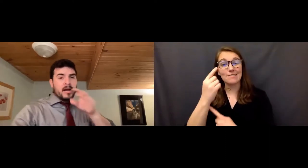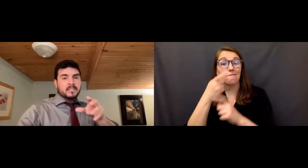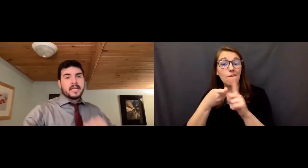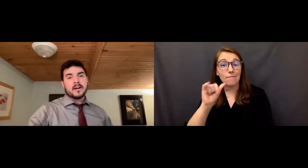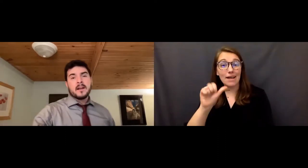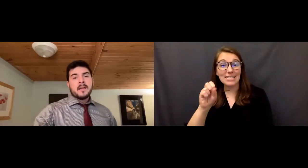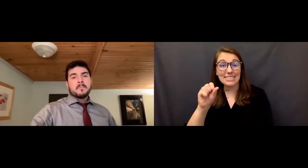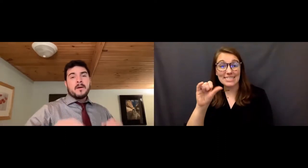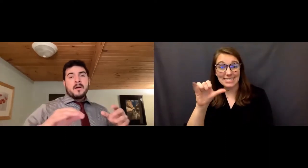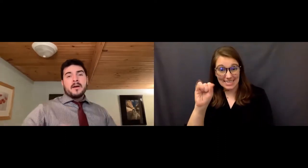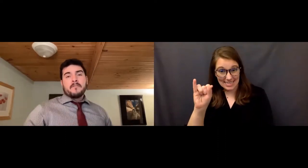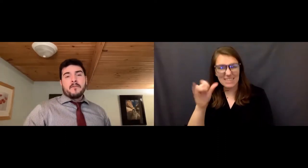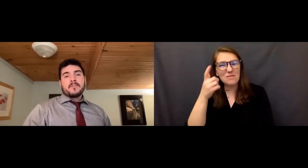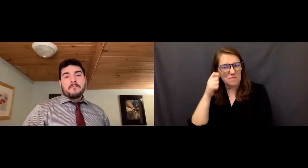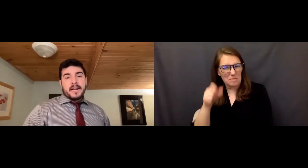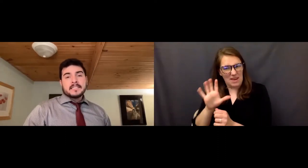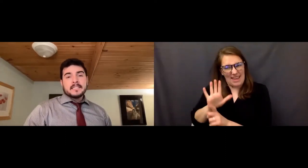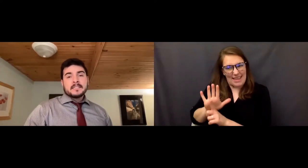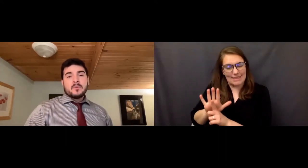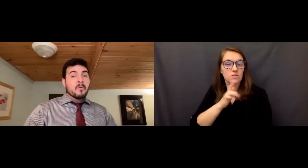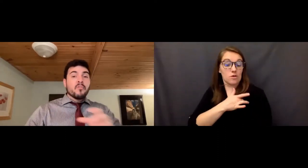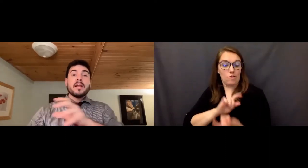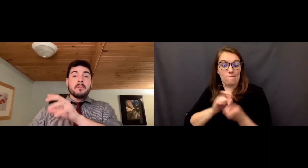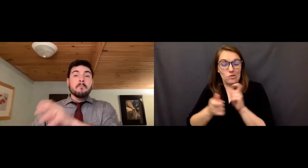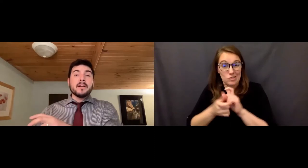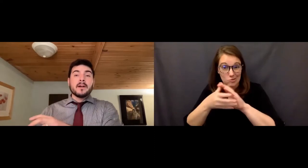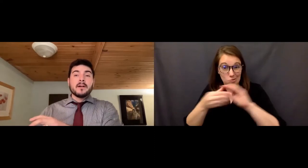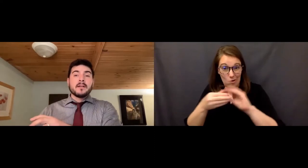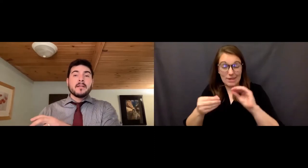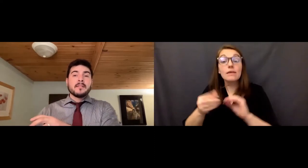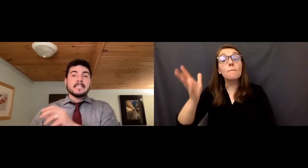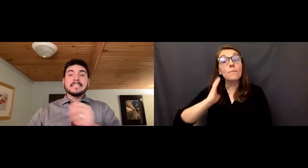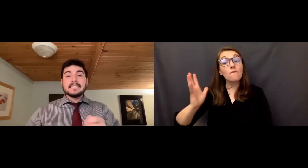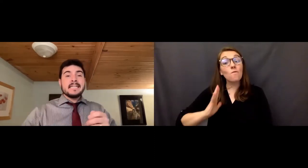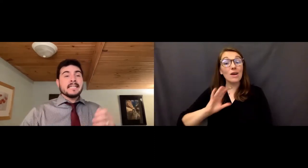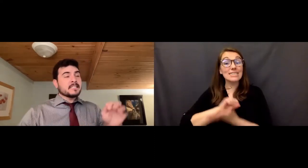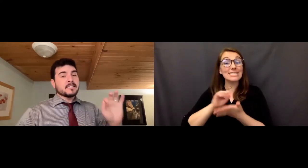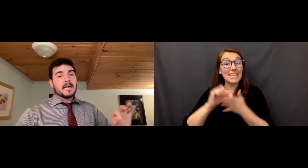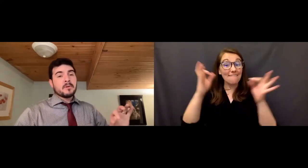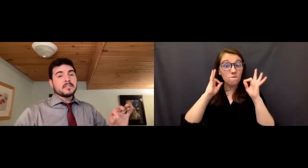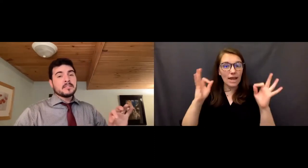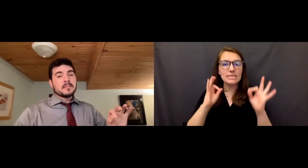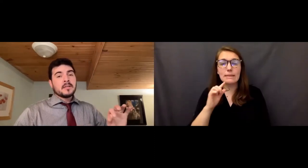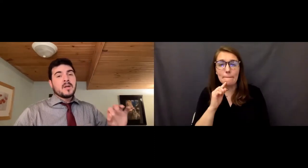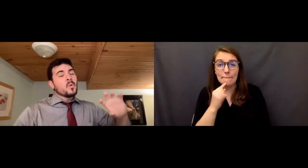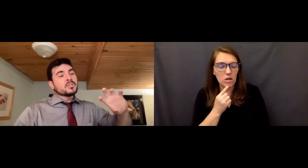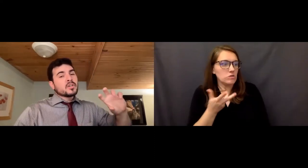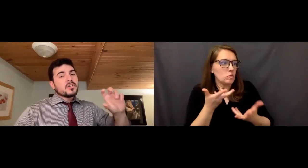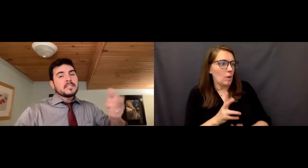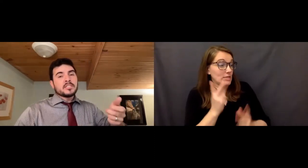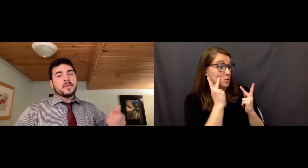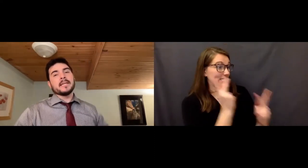I won't recount it here, but for St. Francis, what before had been bitter, that is to see and to touch lepers,